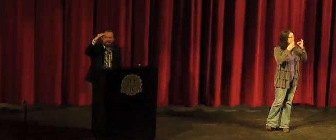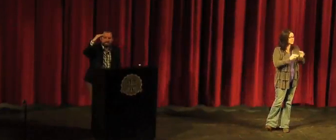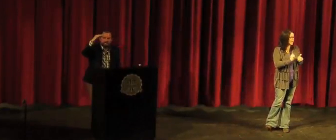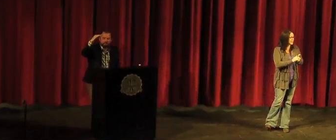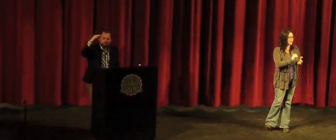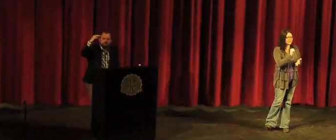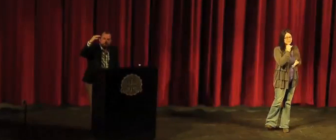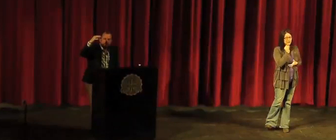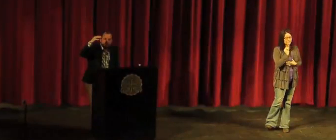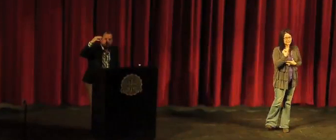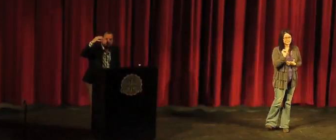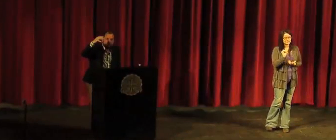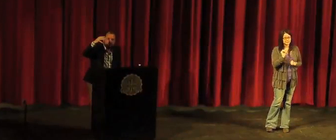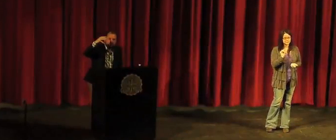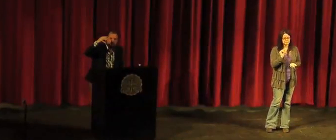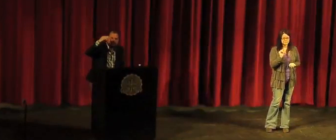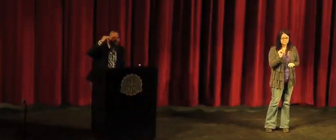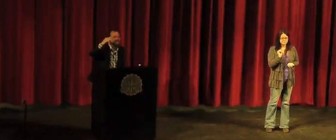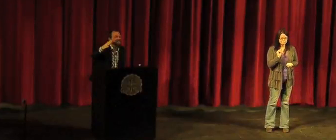the